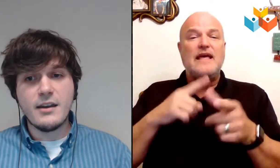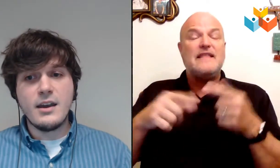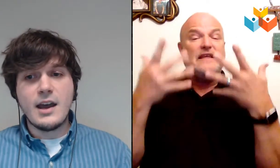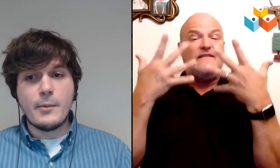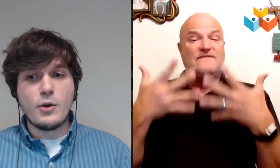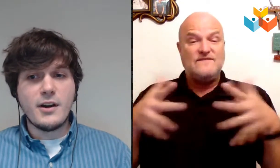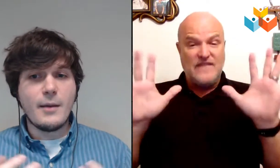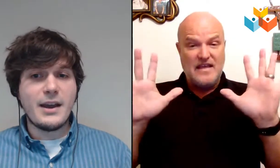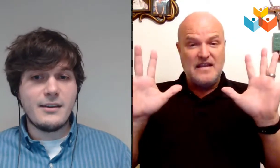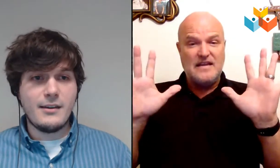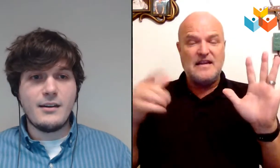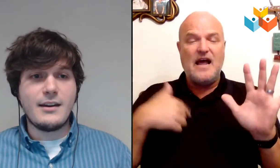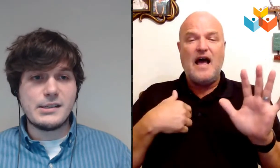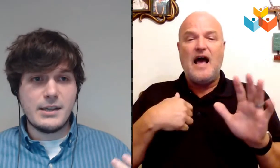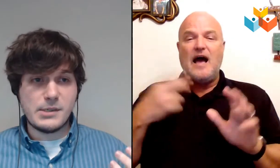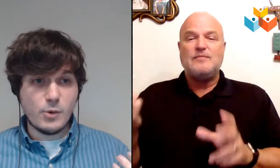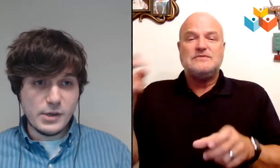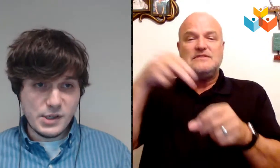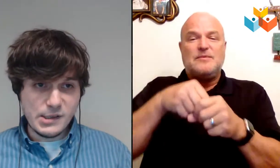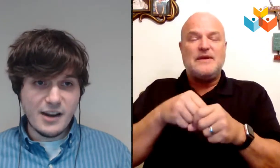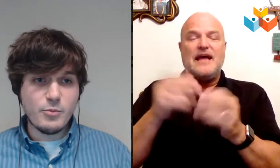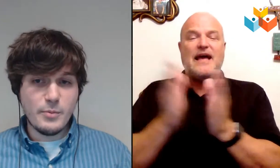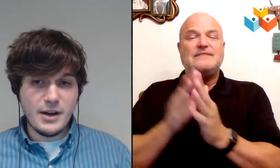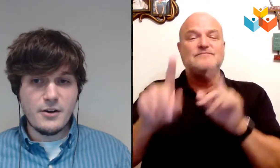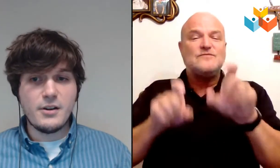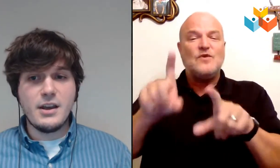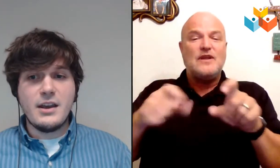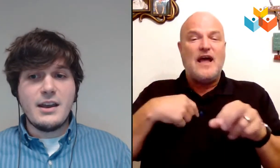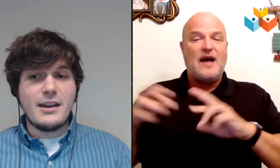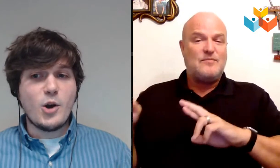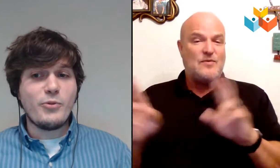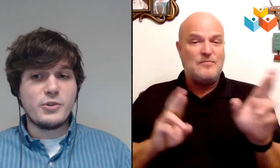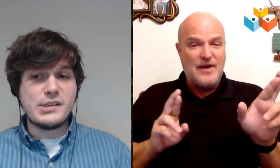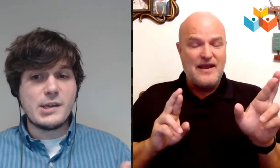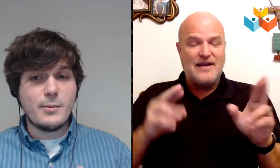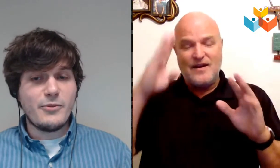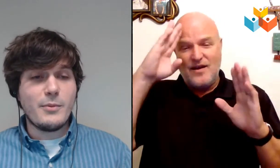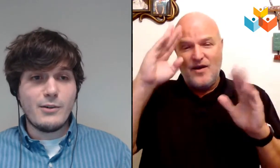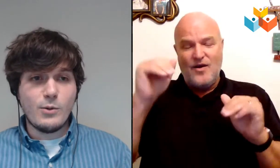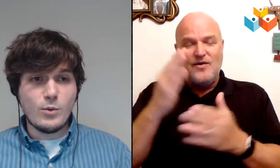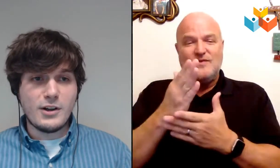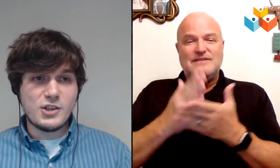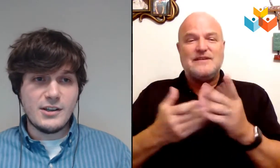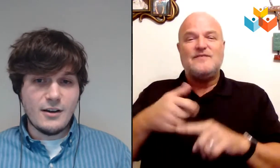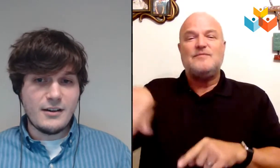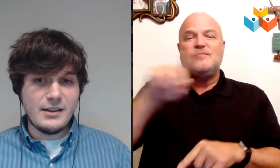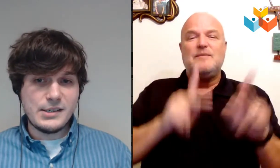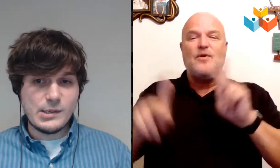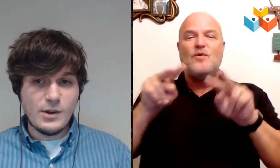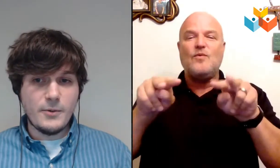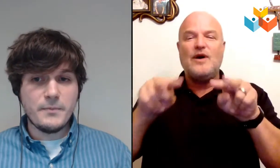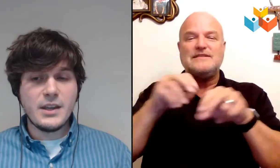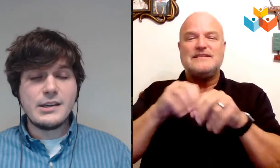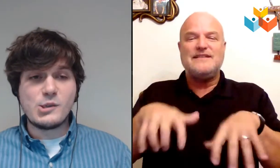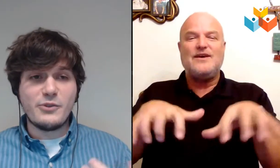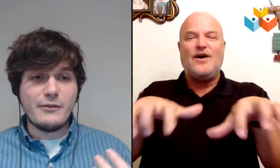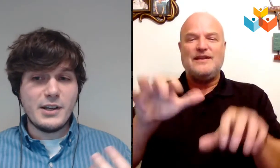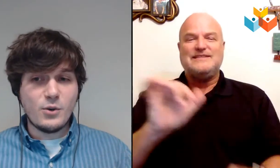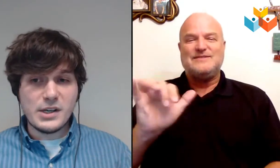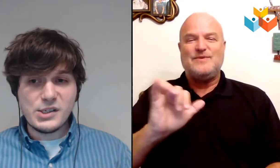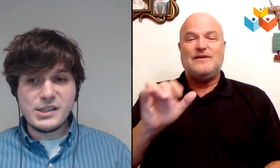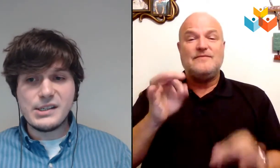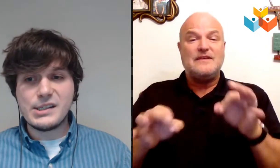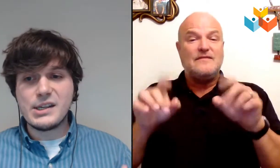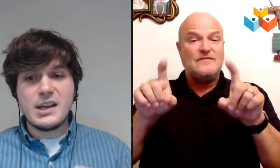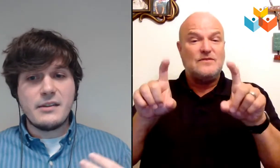with that, I'm going to hop back in and ask him some questions I've prepared and hopefully some from everyone watching in the audience as well. So if you have